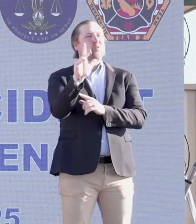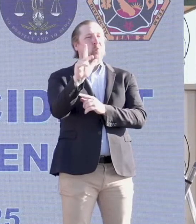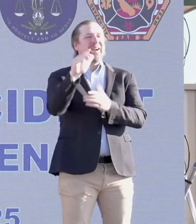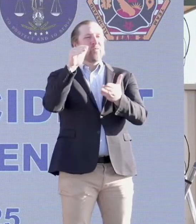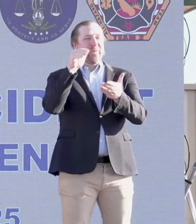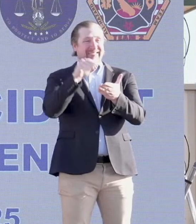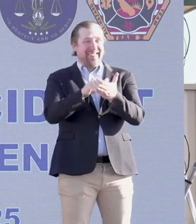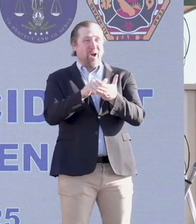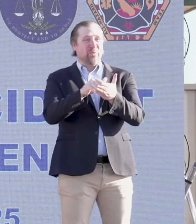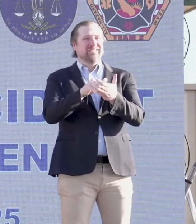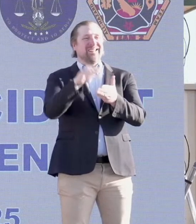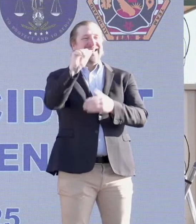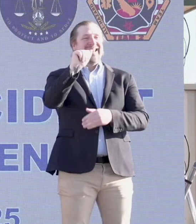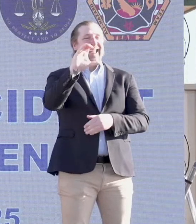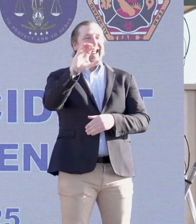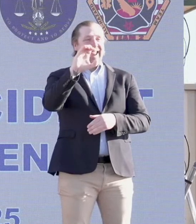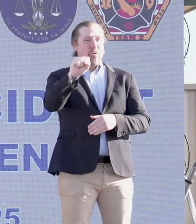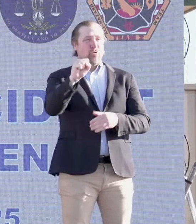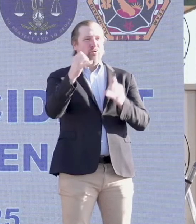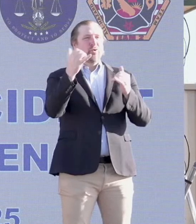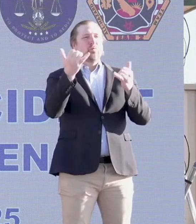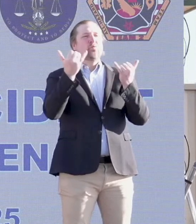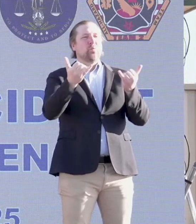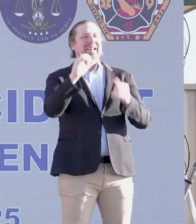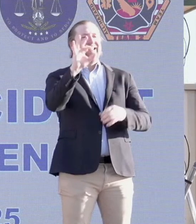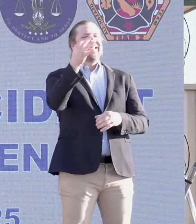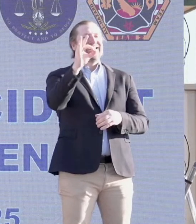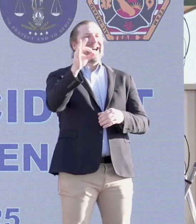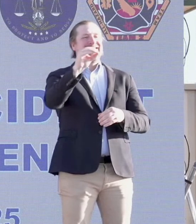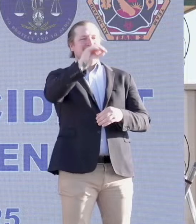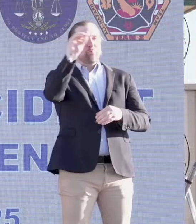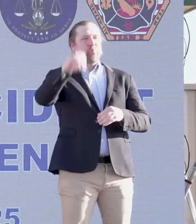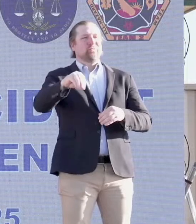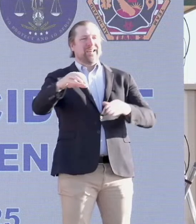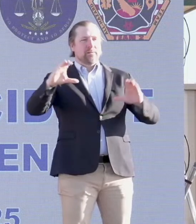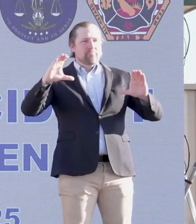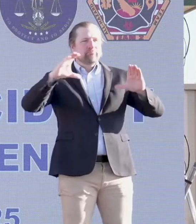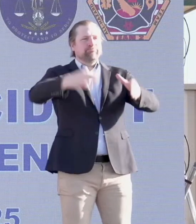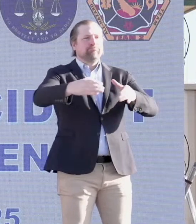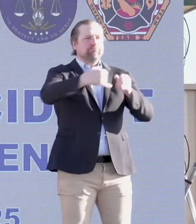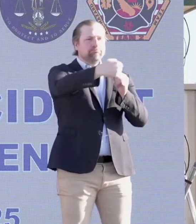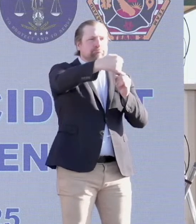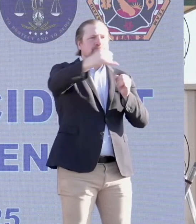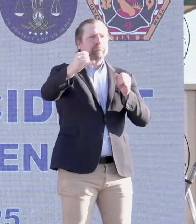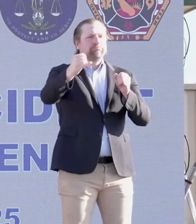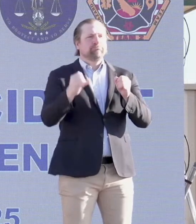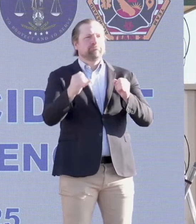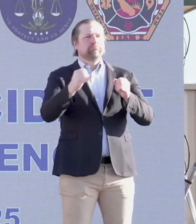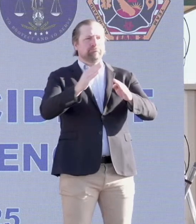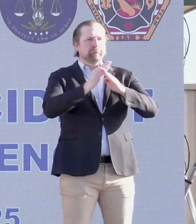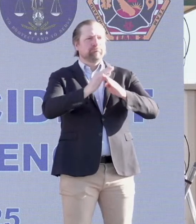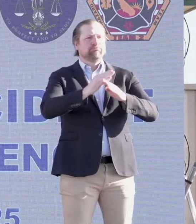23,713 acres. Today we're at 19% containment. Total personnel out here,